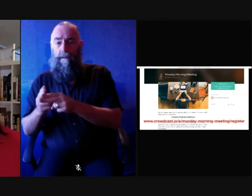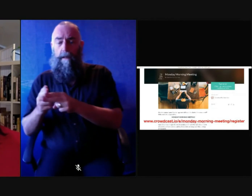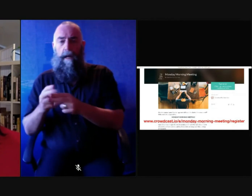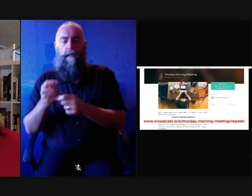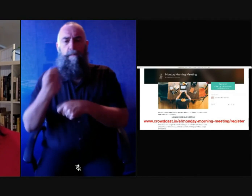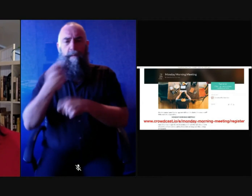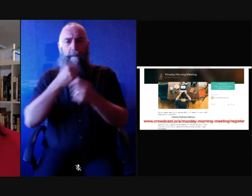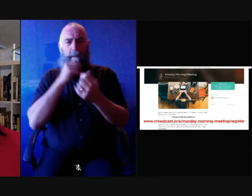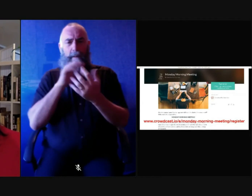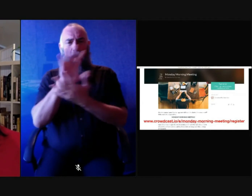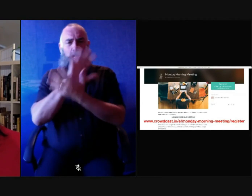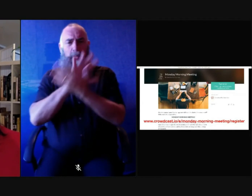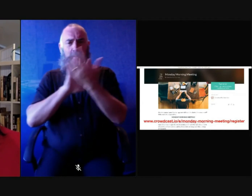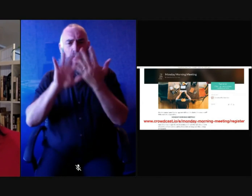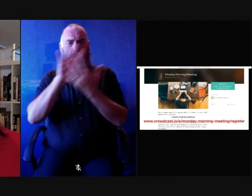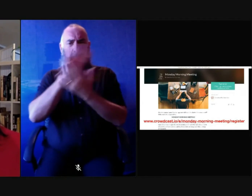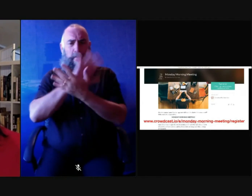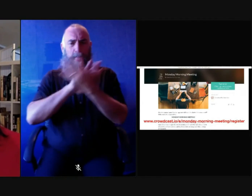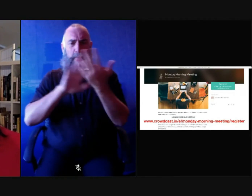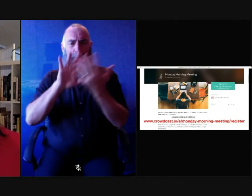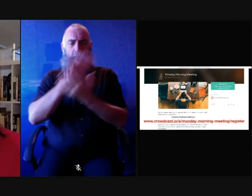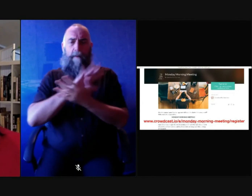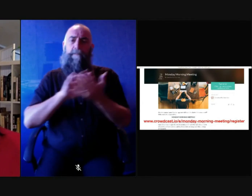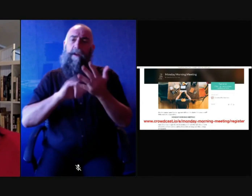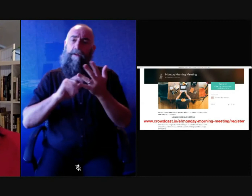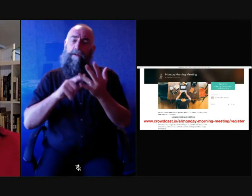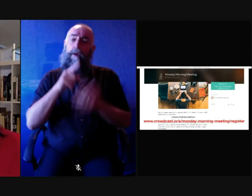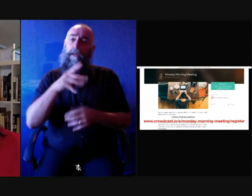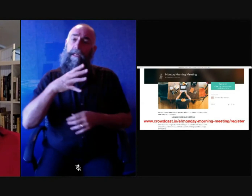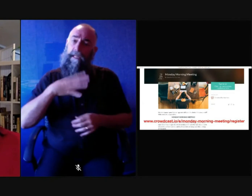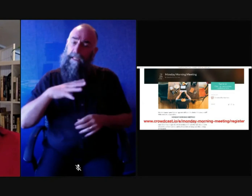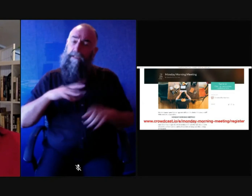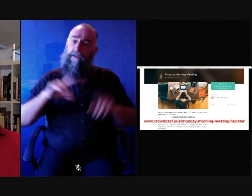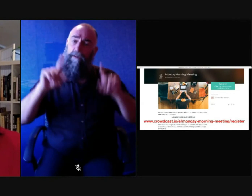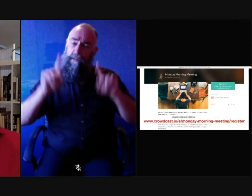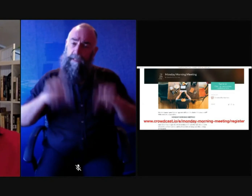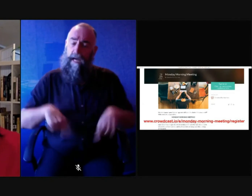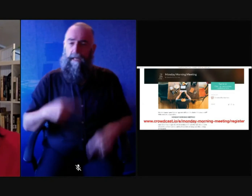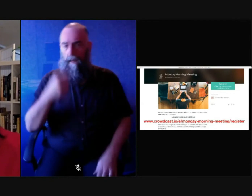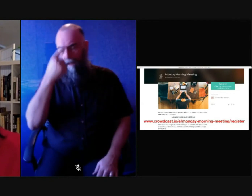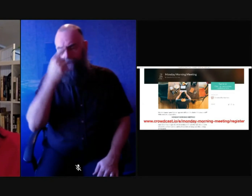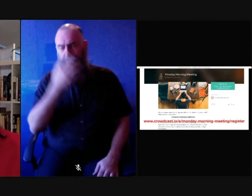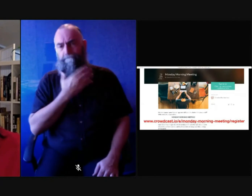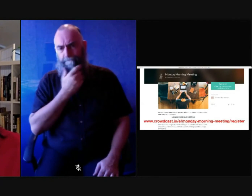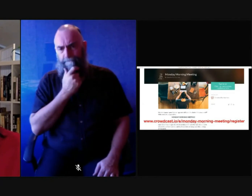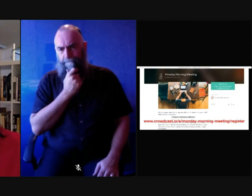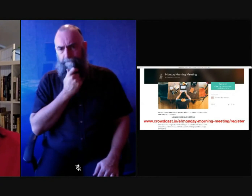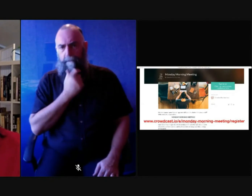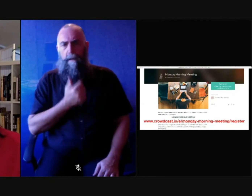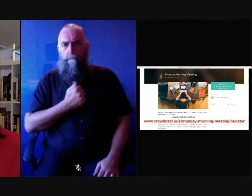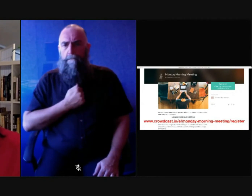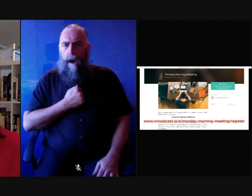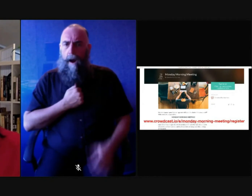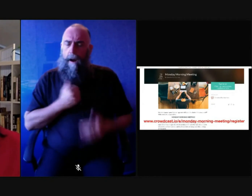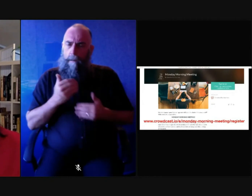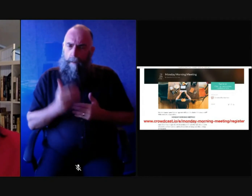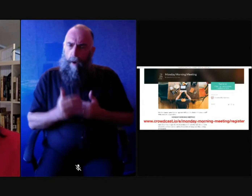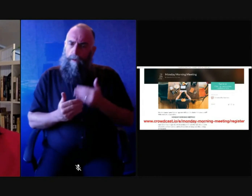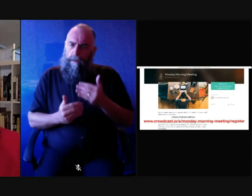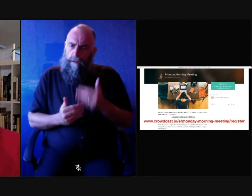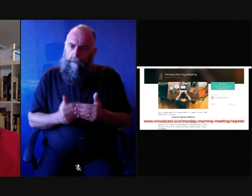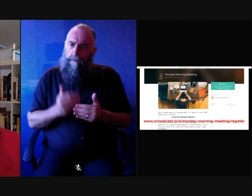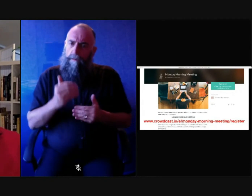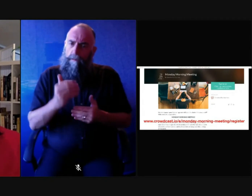that is just to slow down your processes, your decision-making processes, your professional processes. Take a breath,